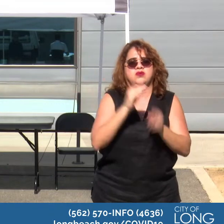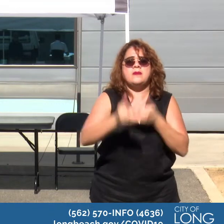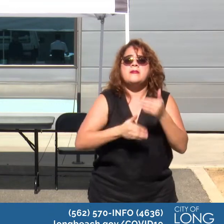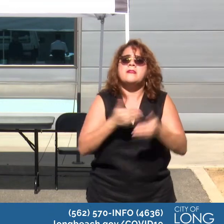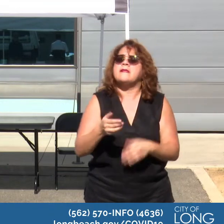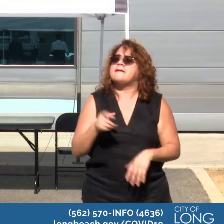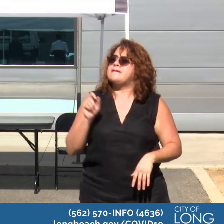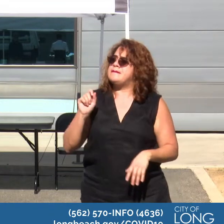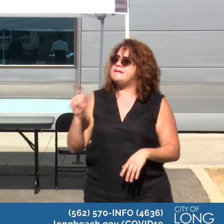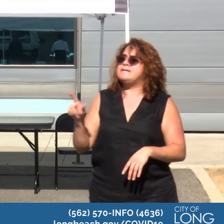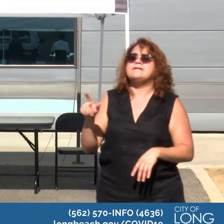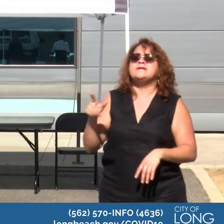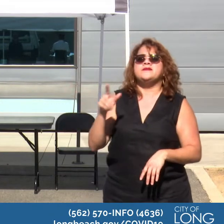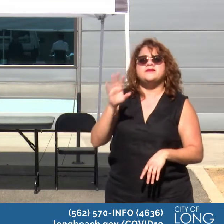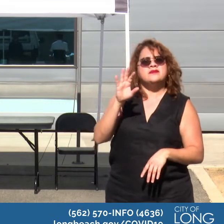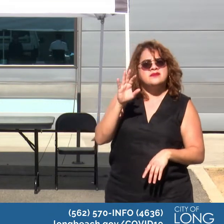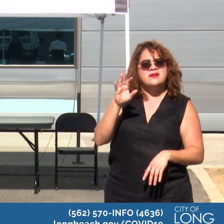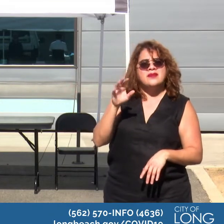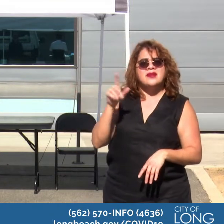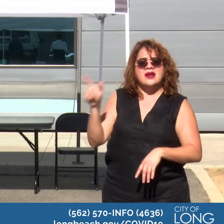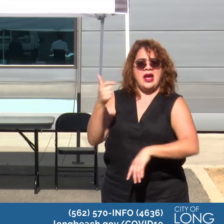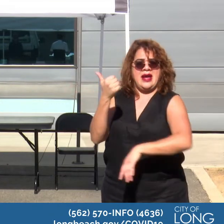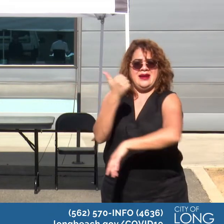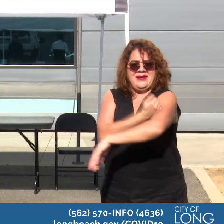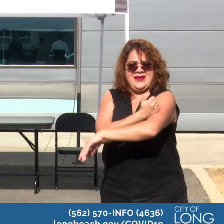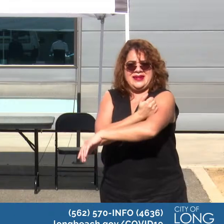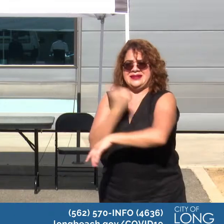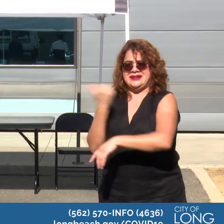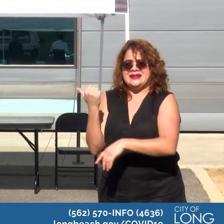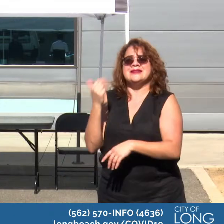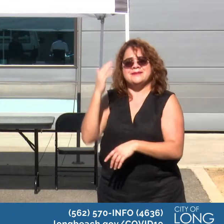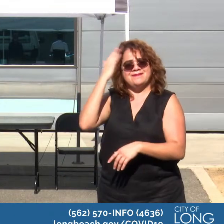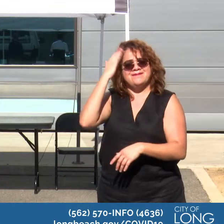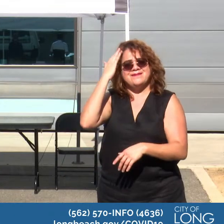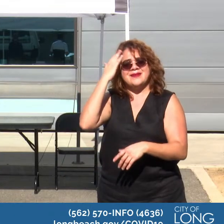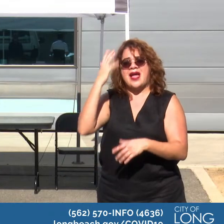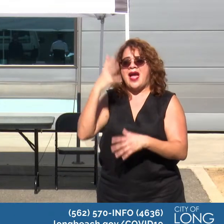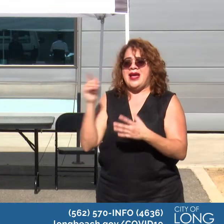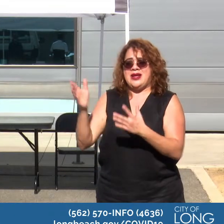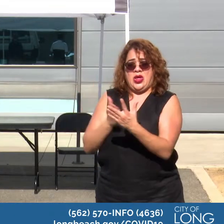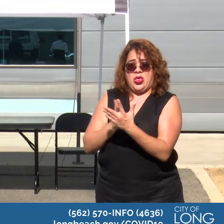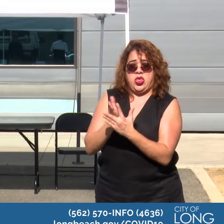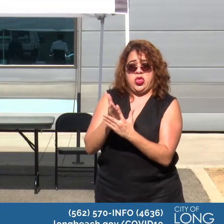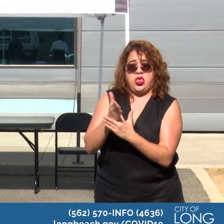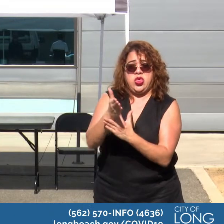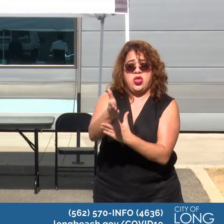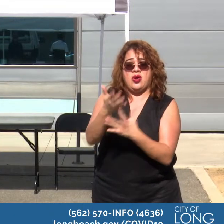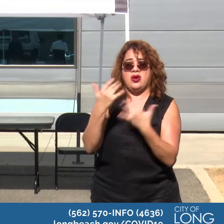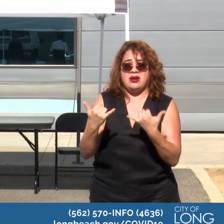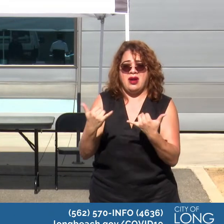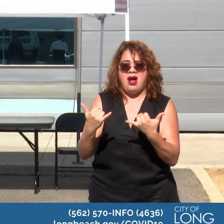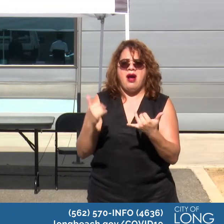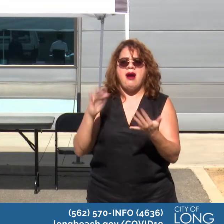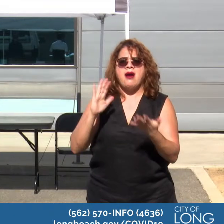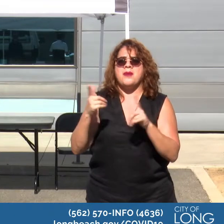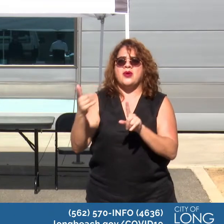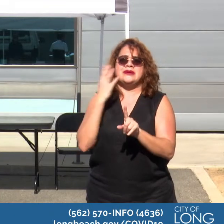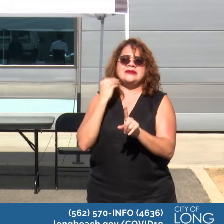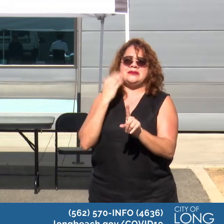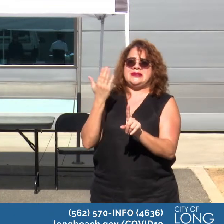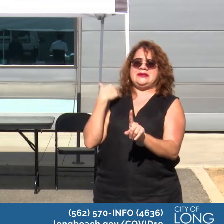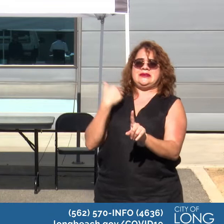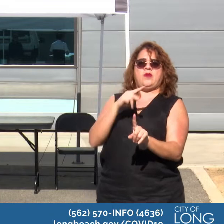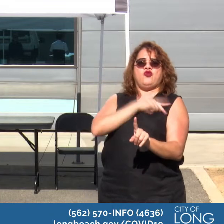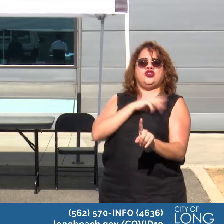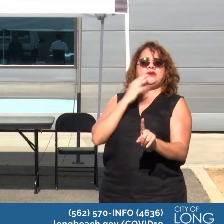today? Honestly, I'm a little emotional about it, to be honest. But it's been more